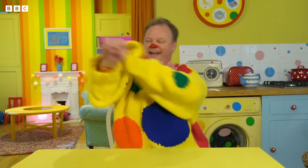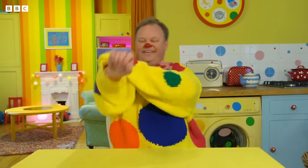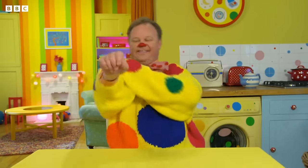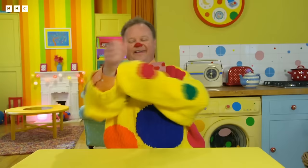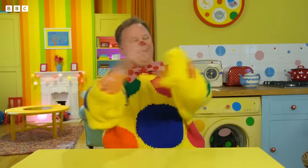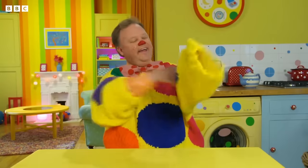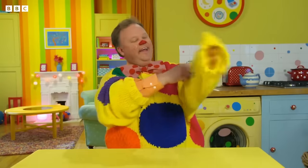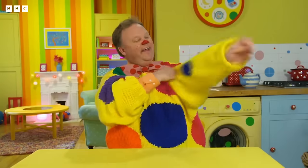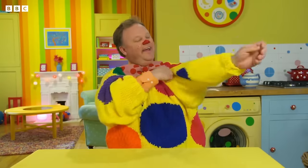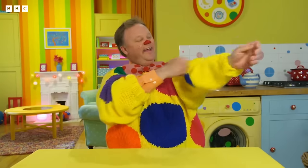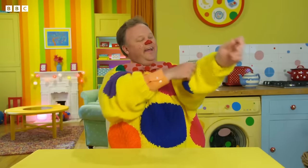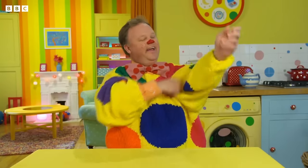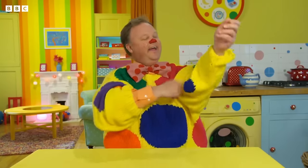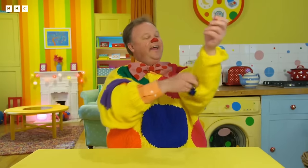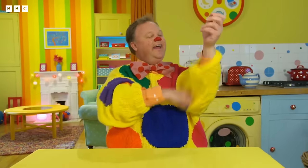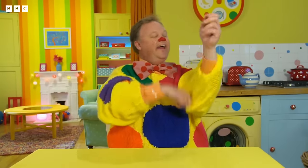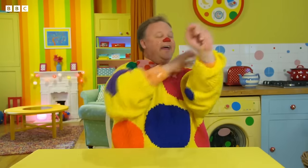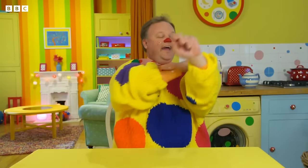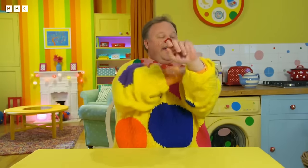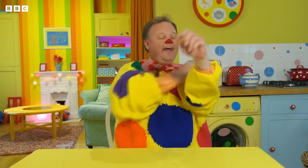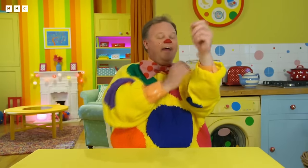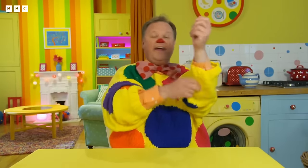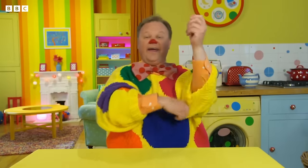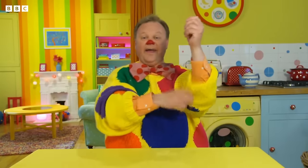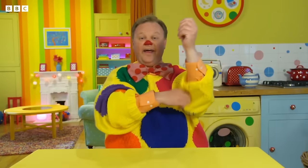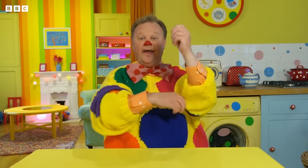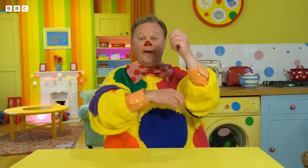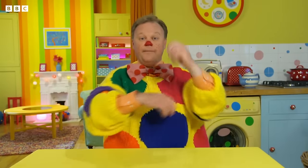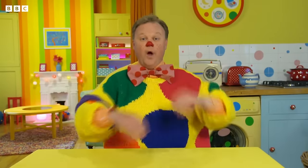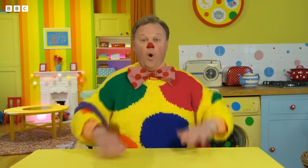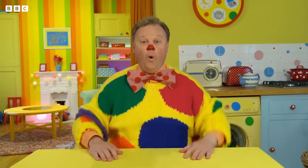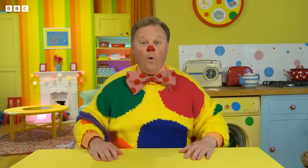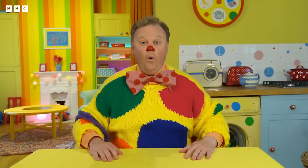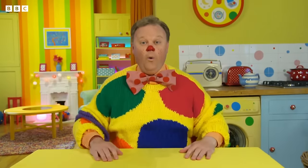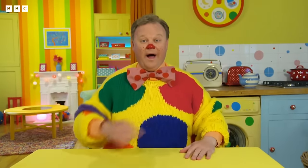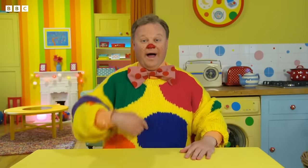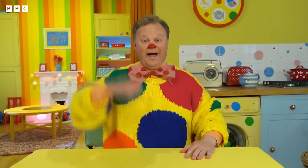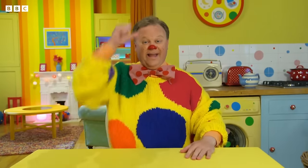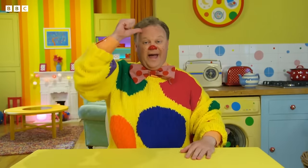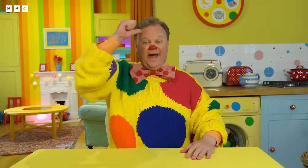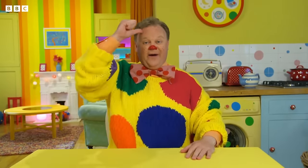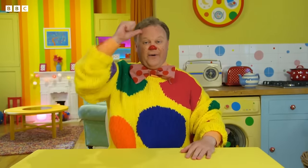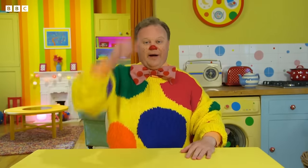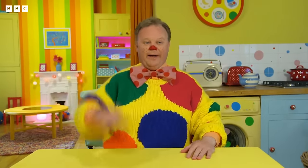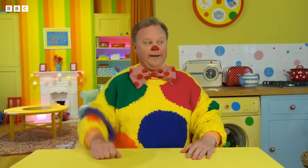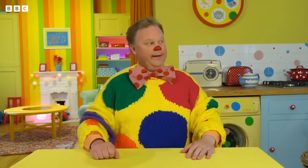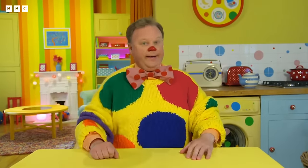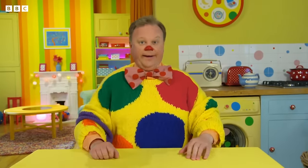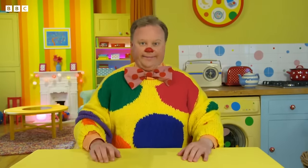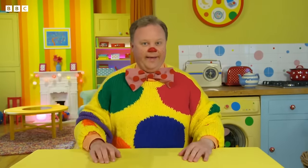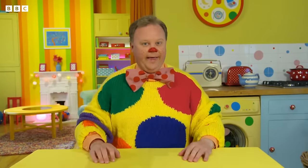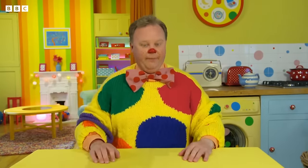Yes. Your spotty jumper will look great at the fashion show. Oh, I know. I tell you